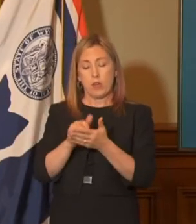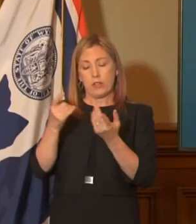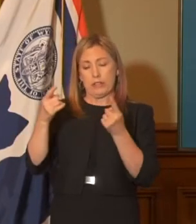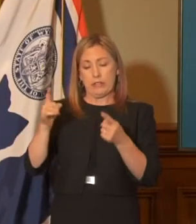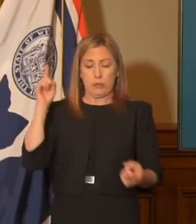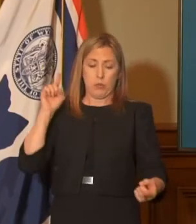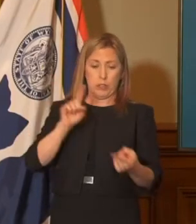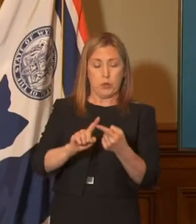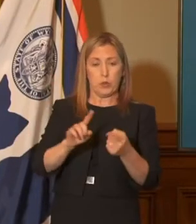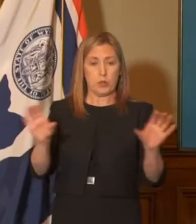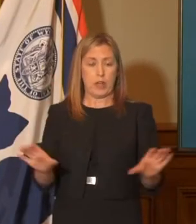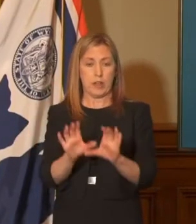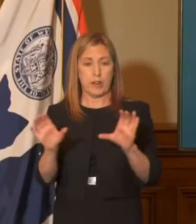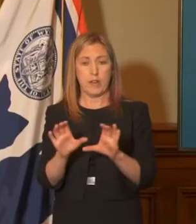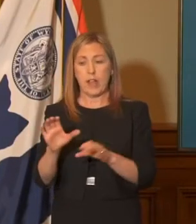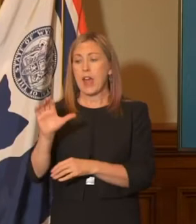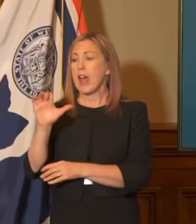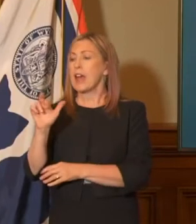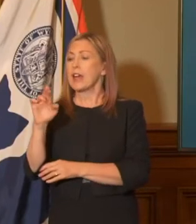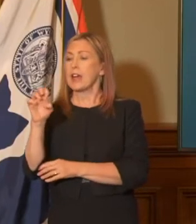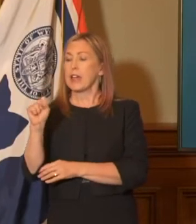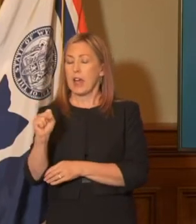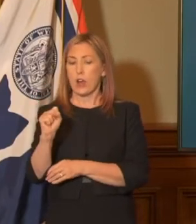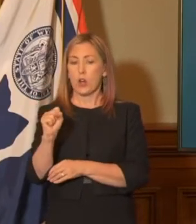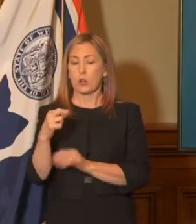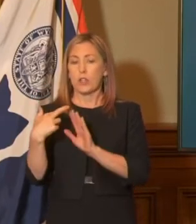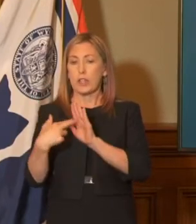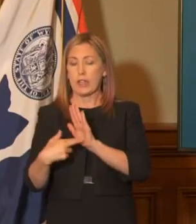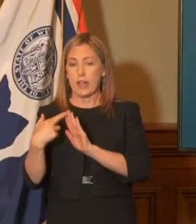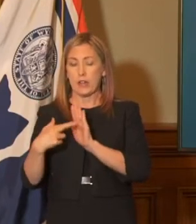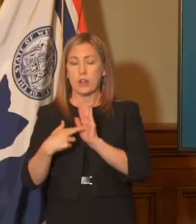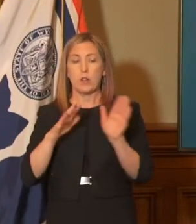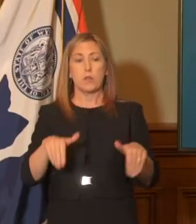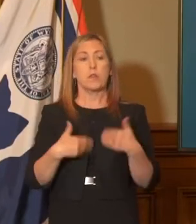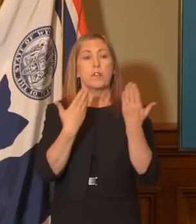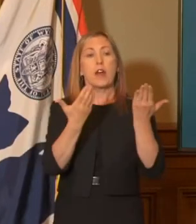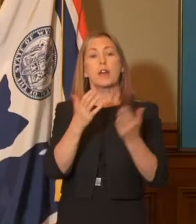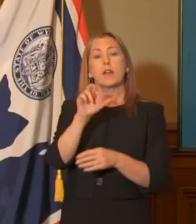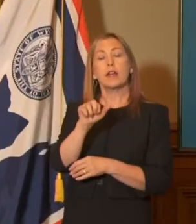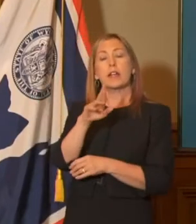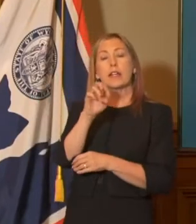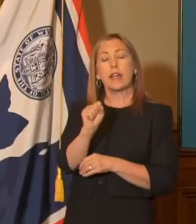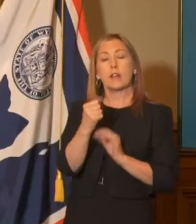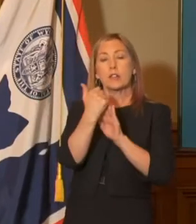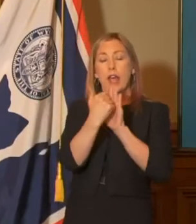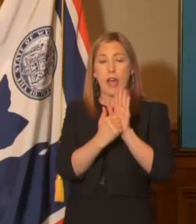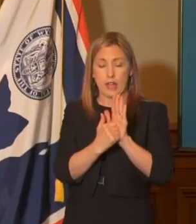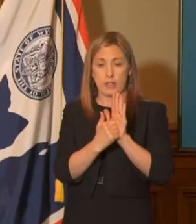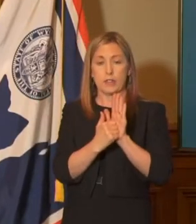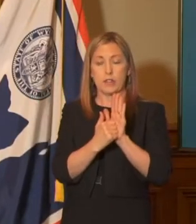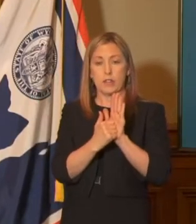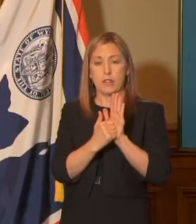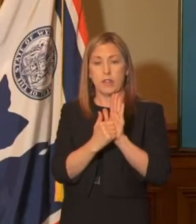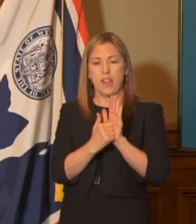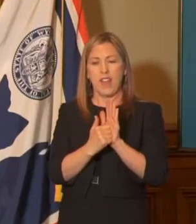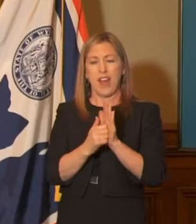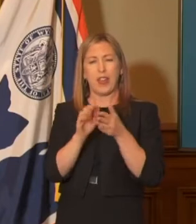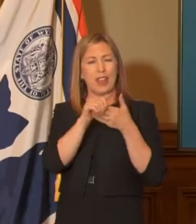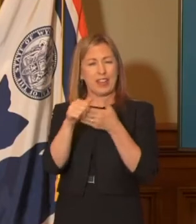CARES guidance was provided for the CARES Act by Treasury. The guidance is